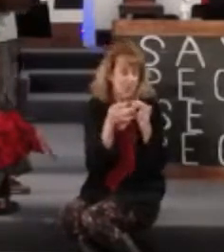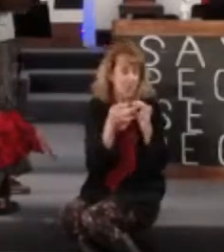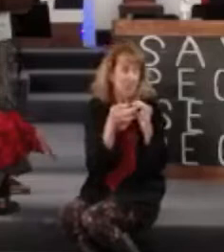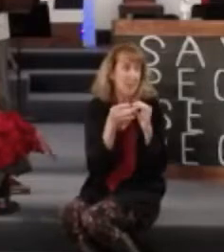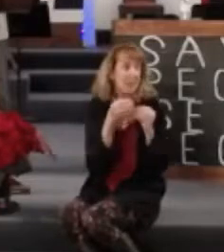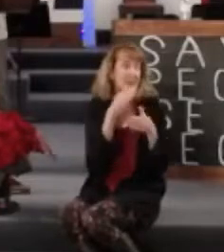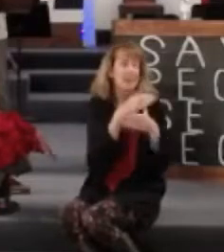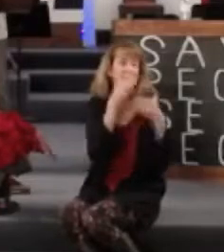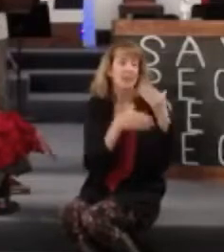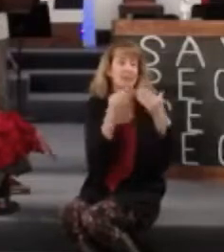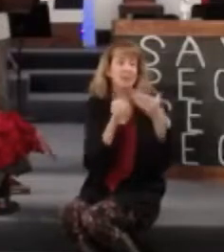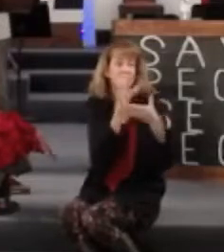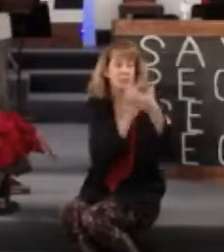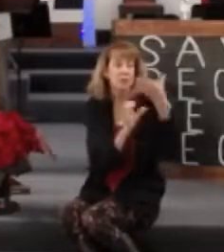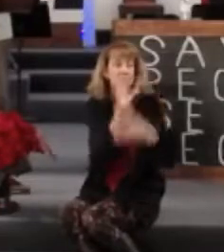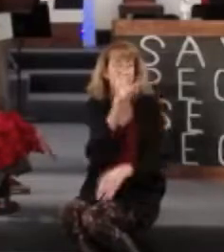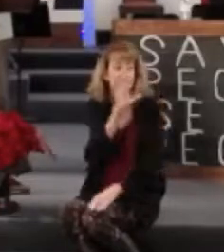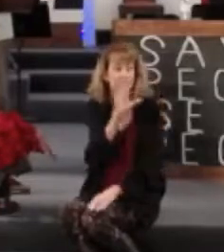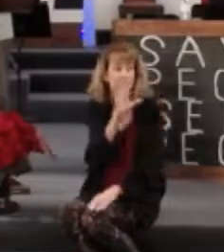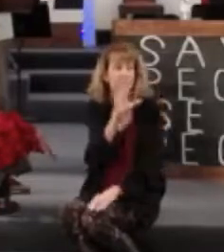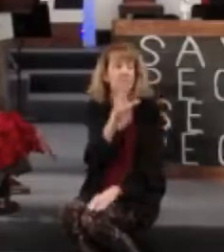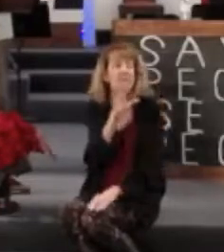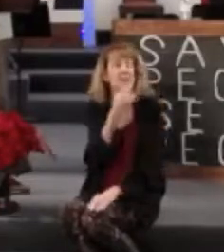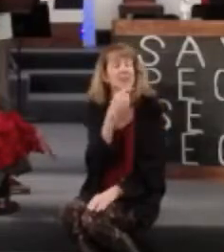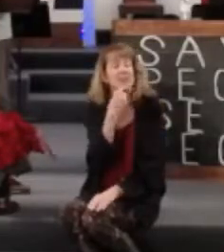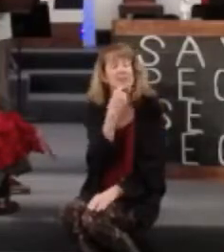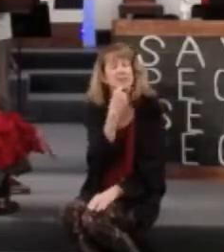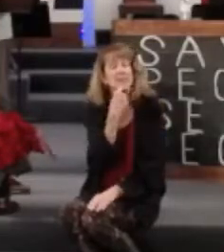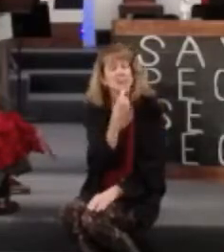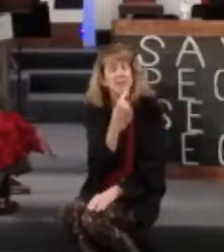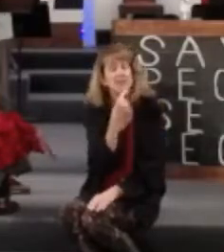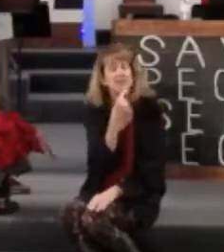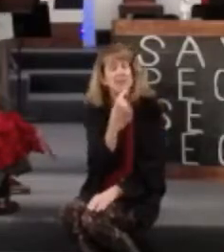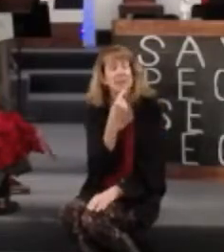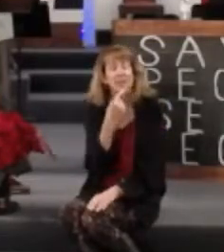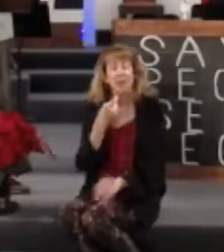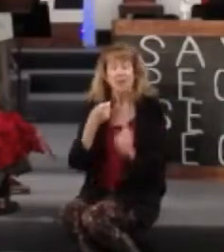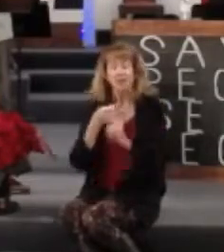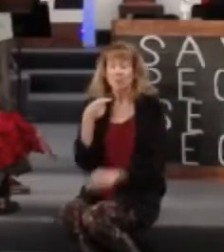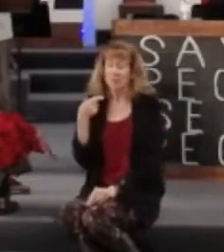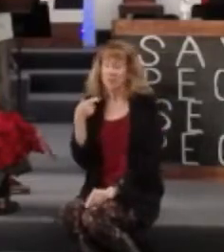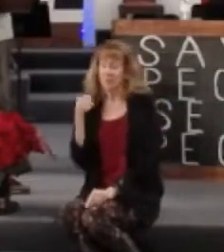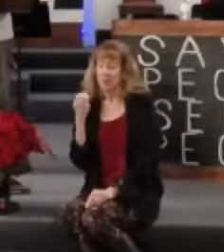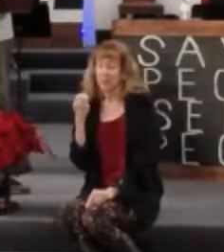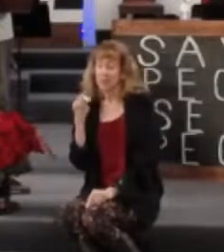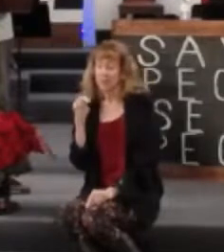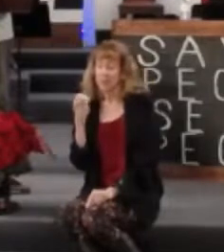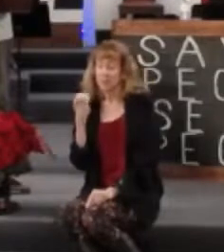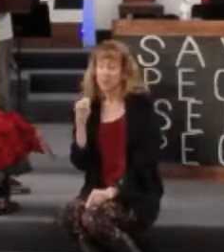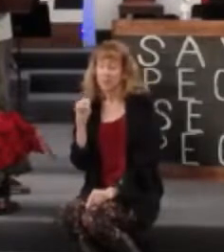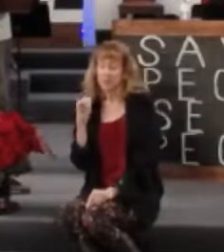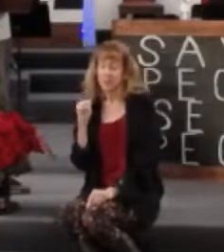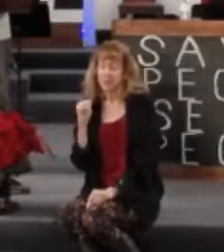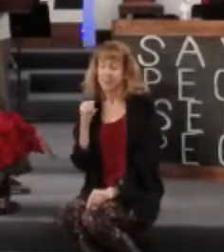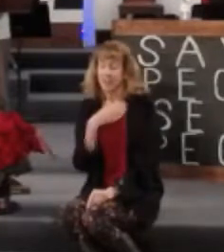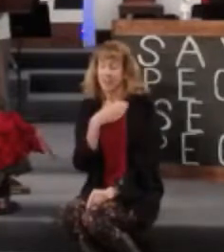at the end of chapter 5 by quoting from Genesis and quoting from